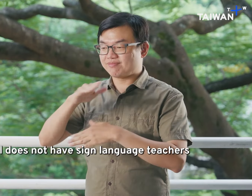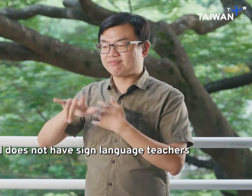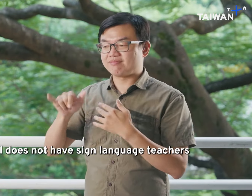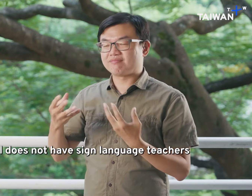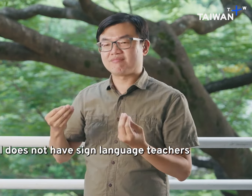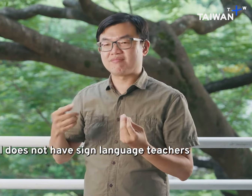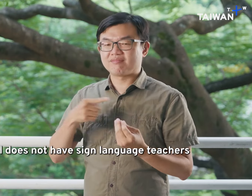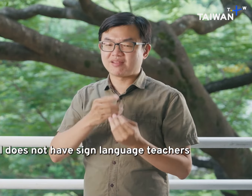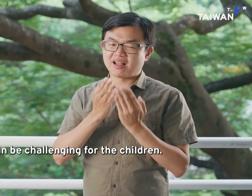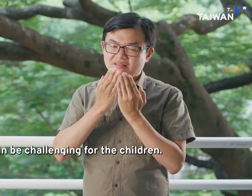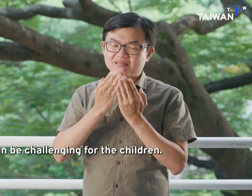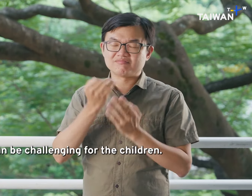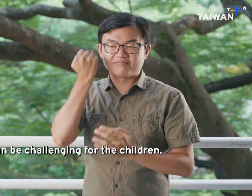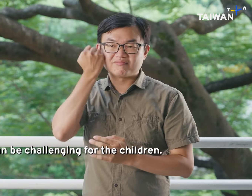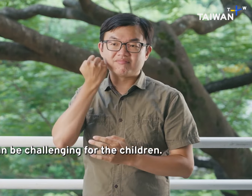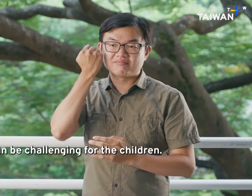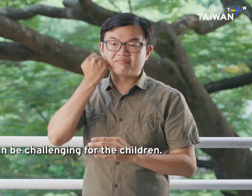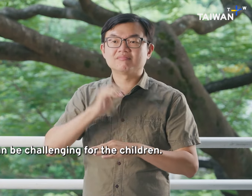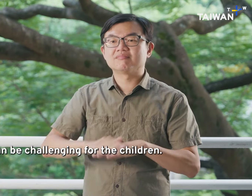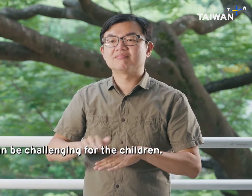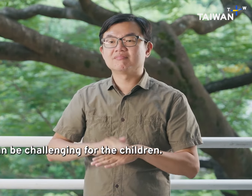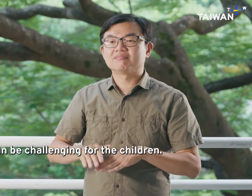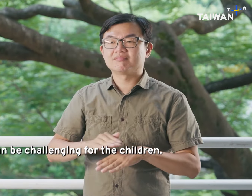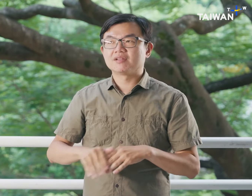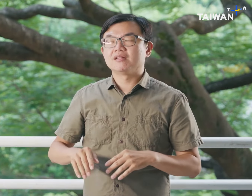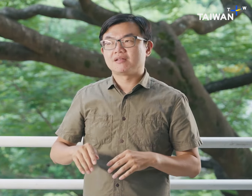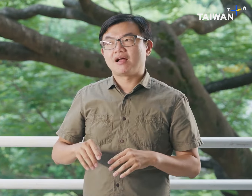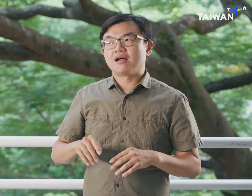language teachers, it can be challenging for the children.